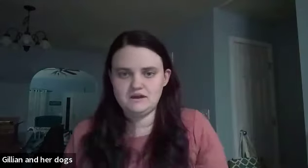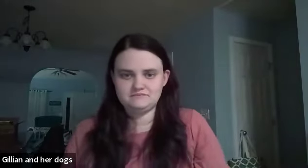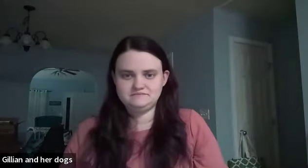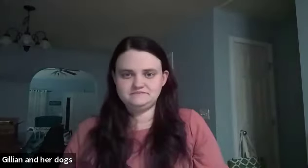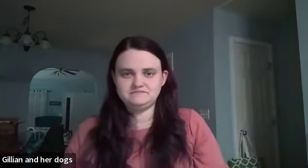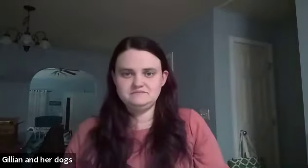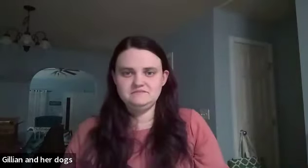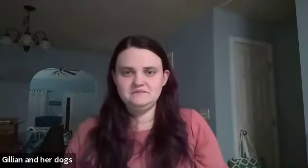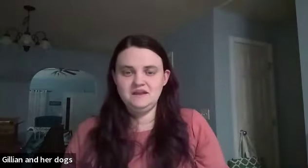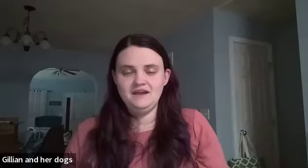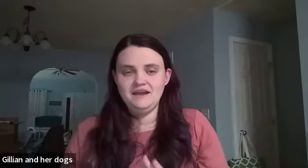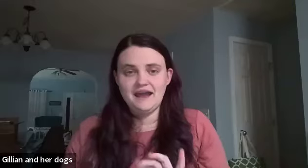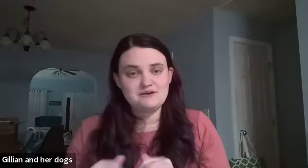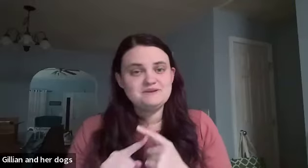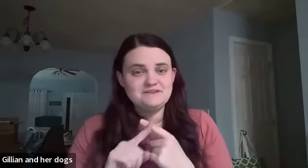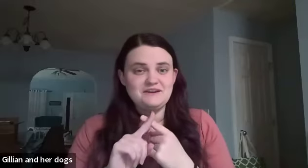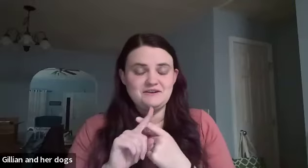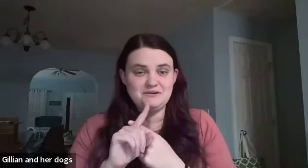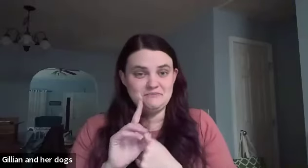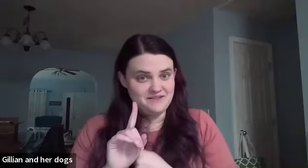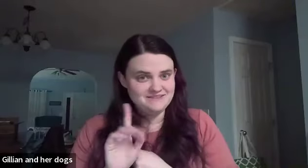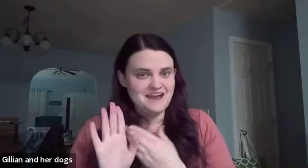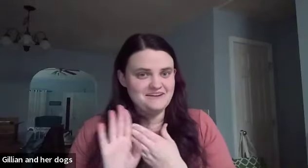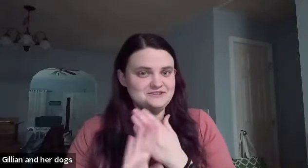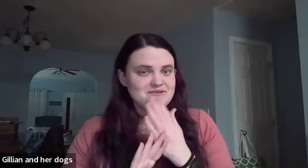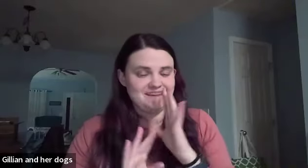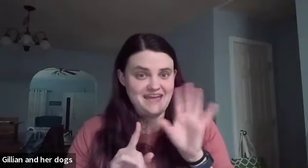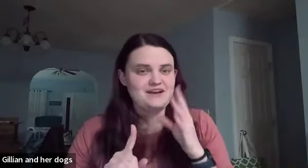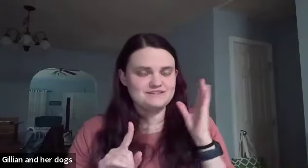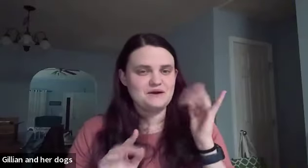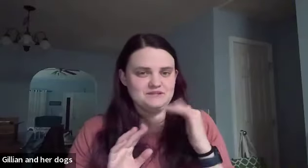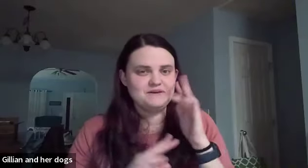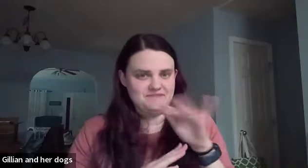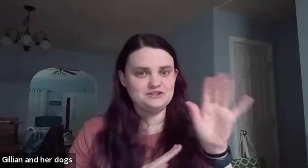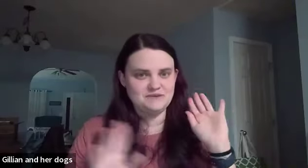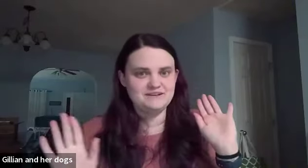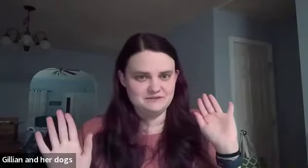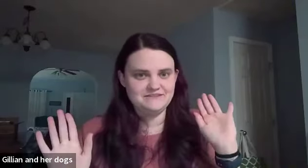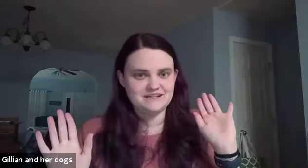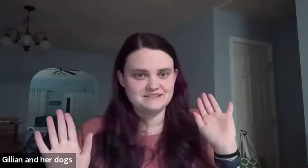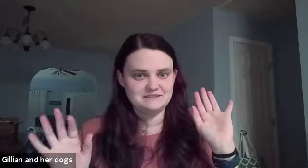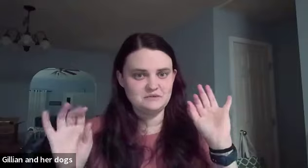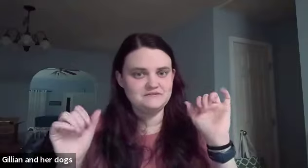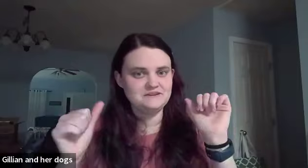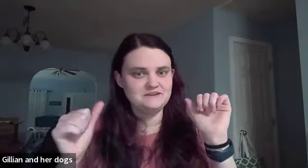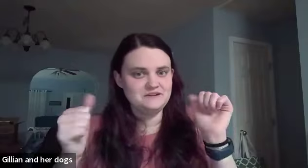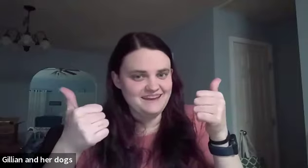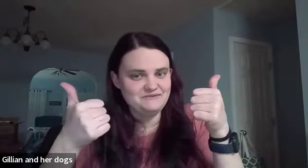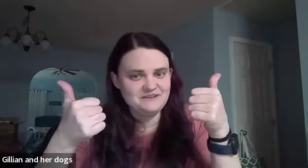Okay. How are we feeling our months after the chaos that was my finger spelling really fast? Are we feeling okay?